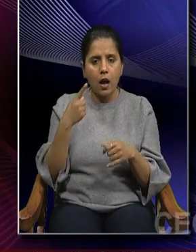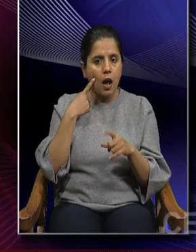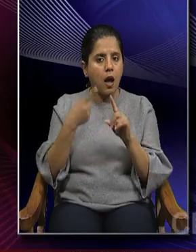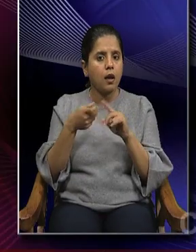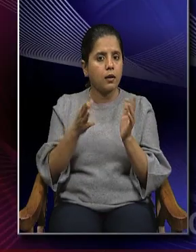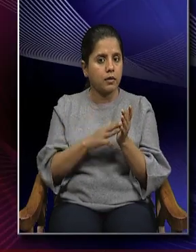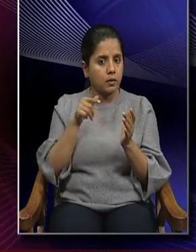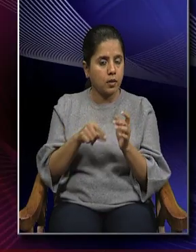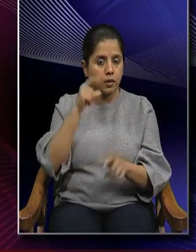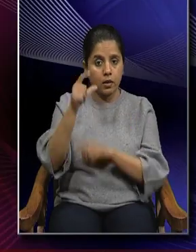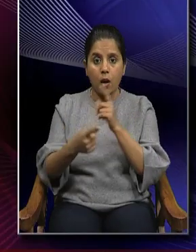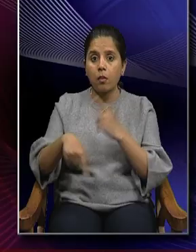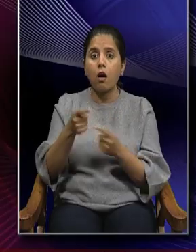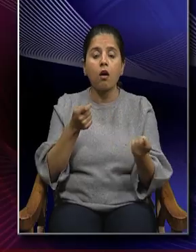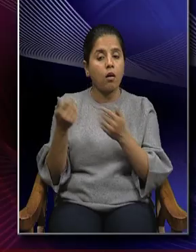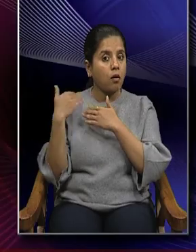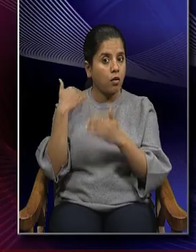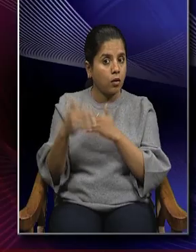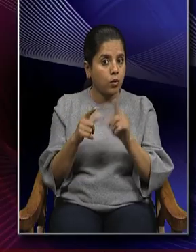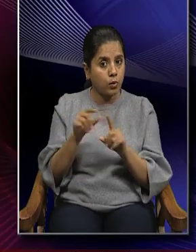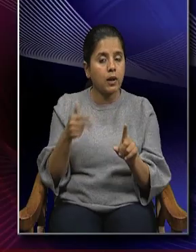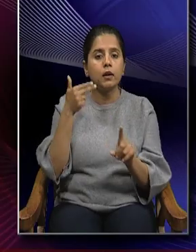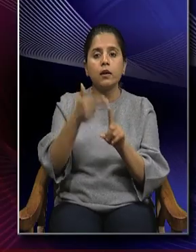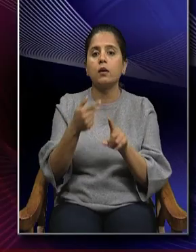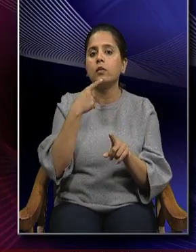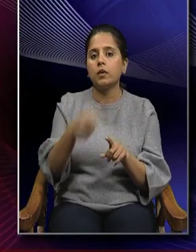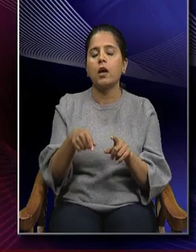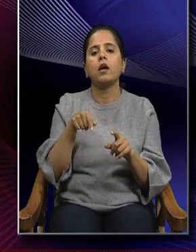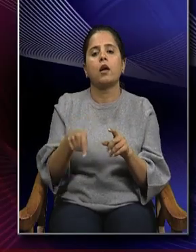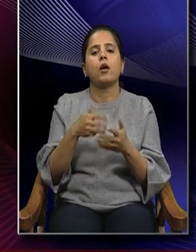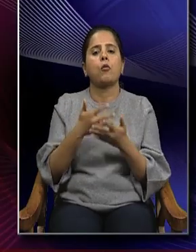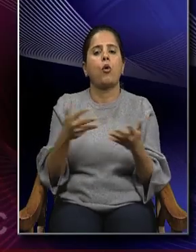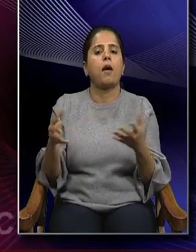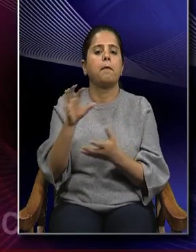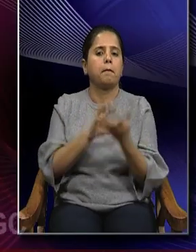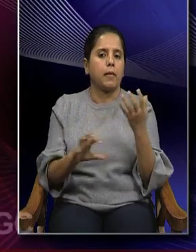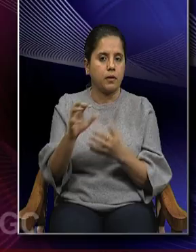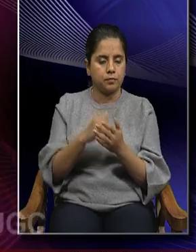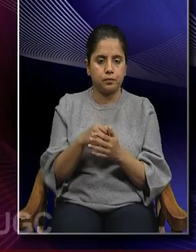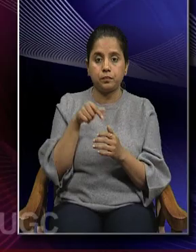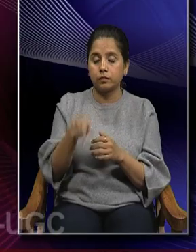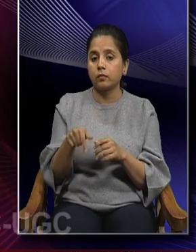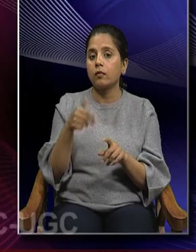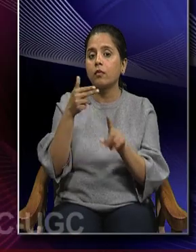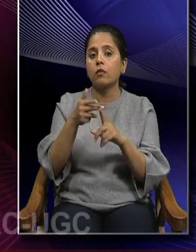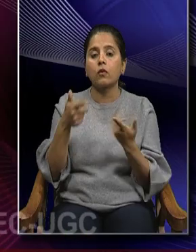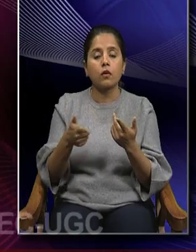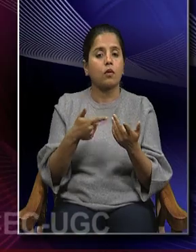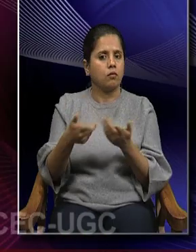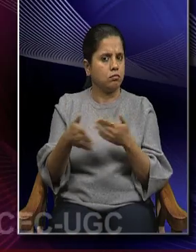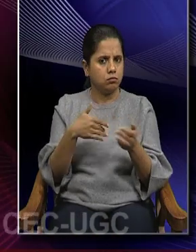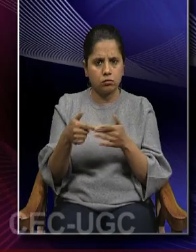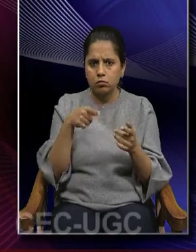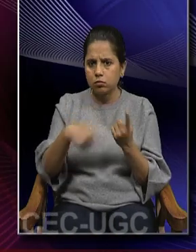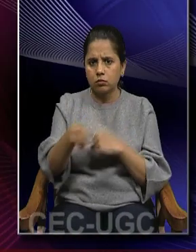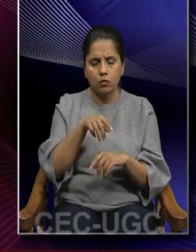this company is dealing, that would be called as product mix, which means it is whatever is